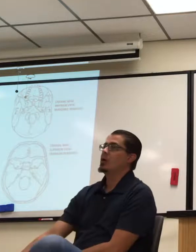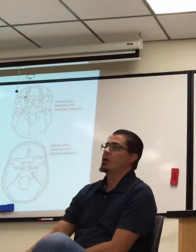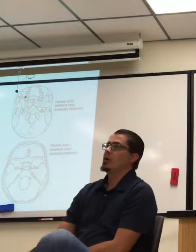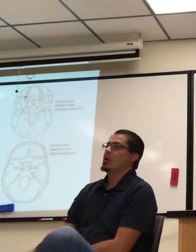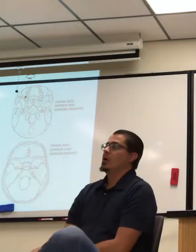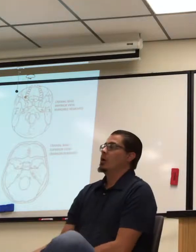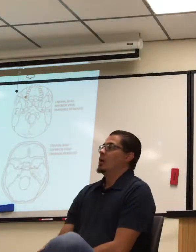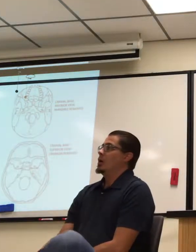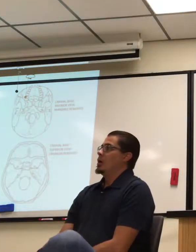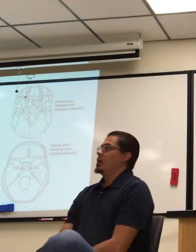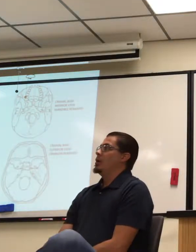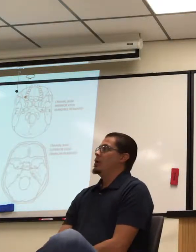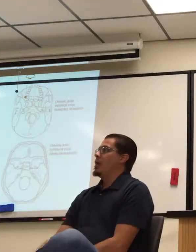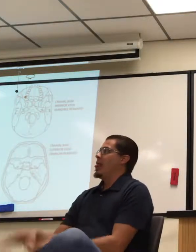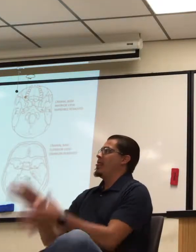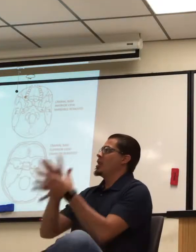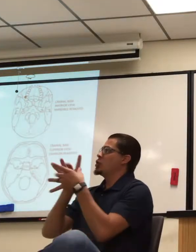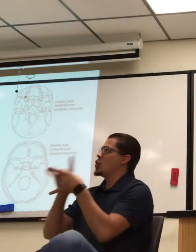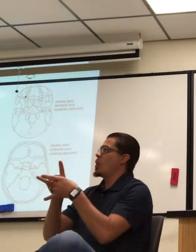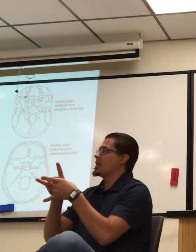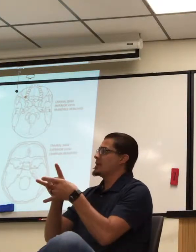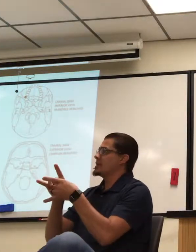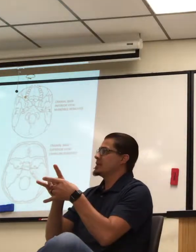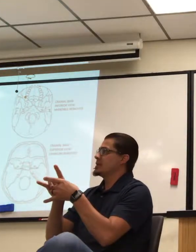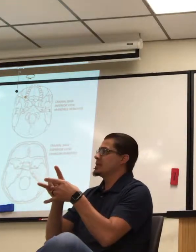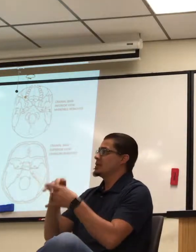Joints between